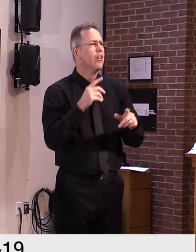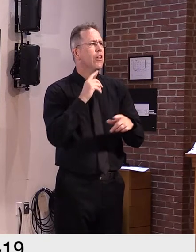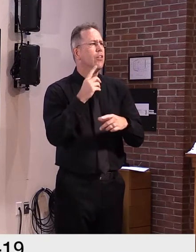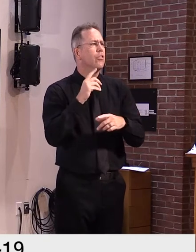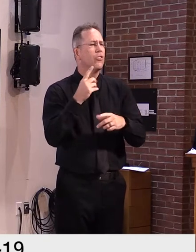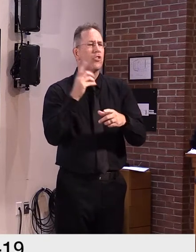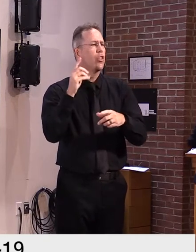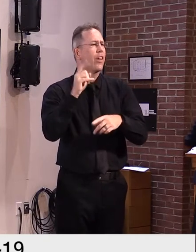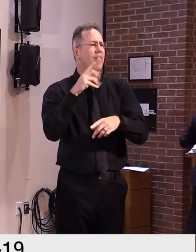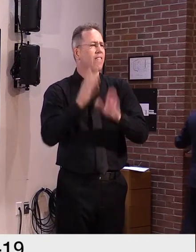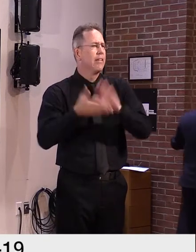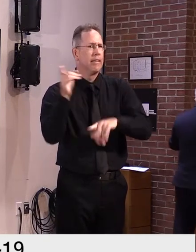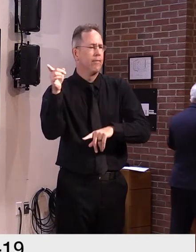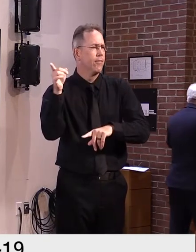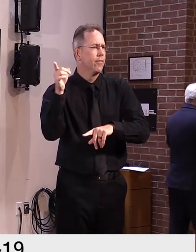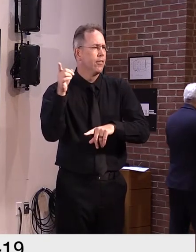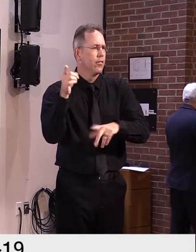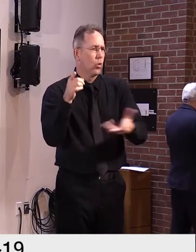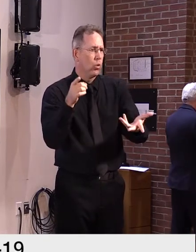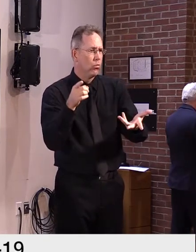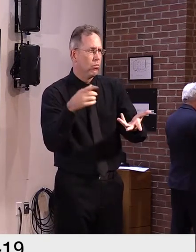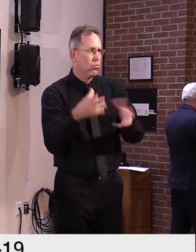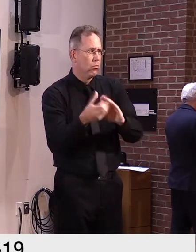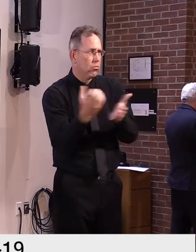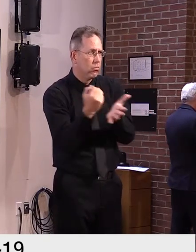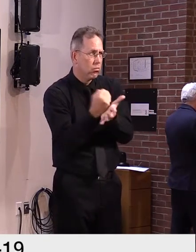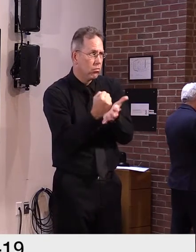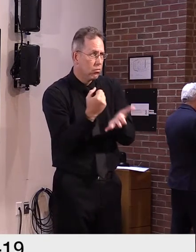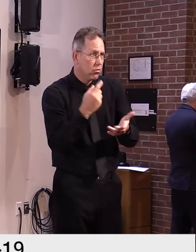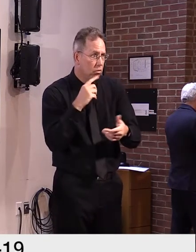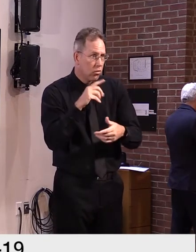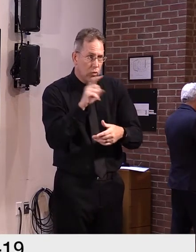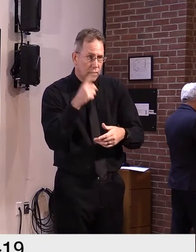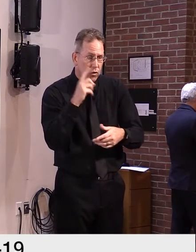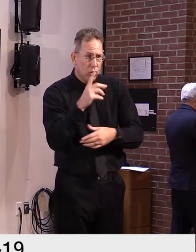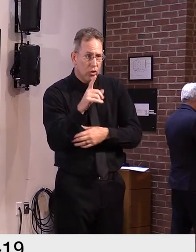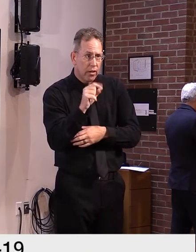leave in about 2 minutes, so if it's a question for him, why don't you fire away?